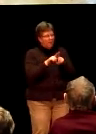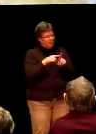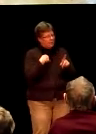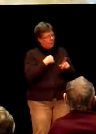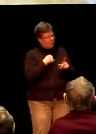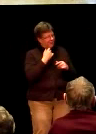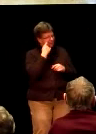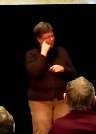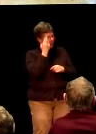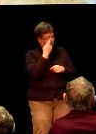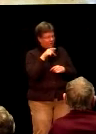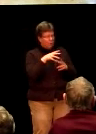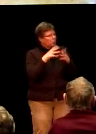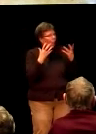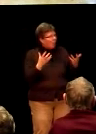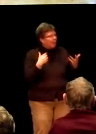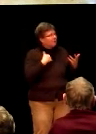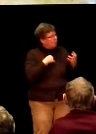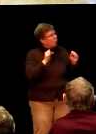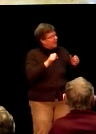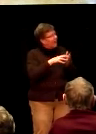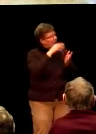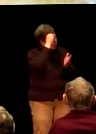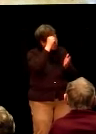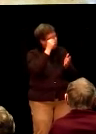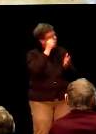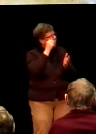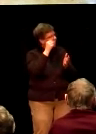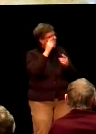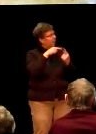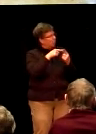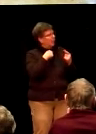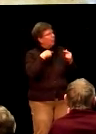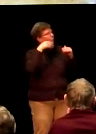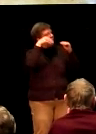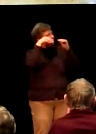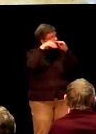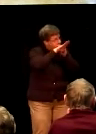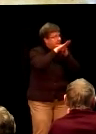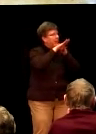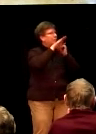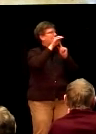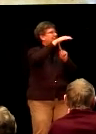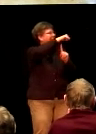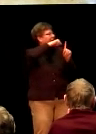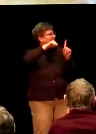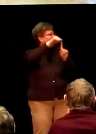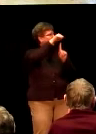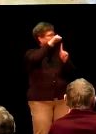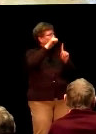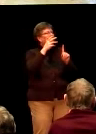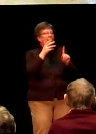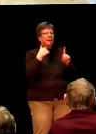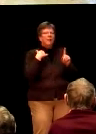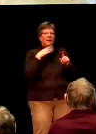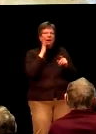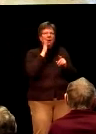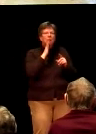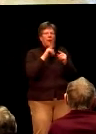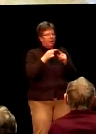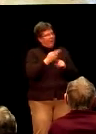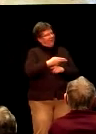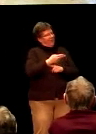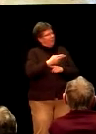we just realized that there was so much that we could learn once we started getting into the atmosphere. And so I'm going to talk about a